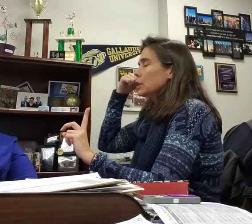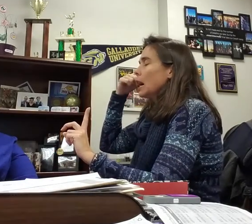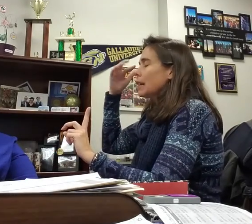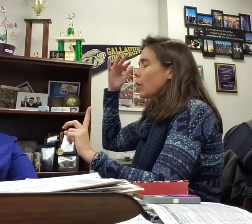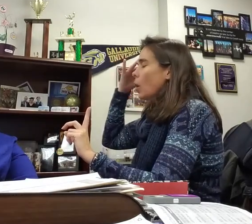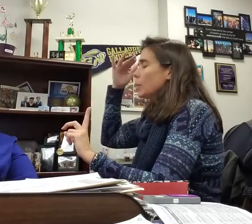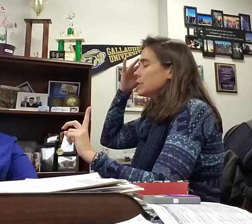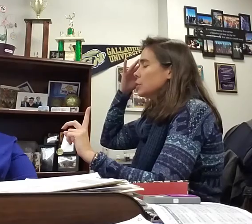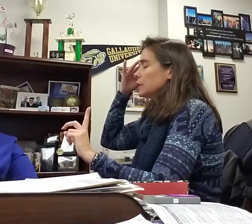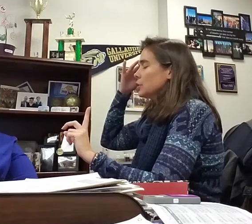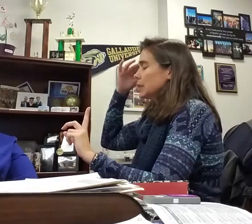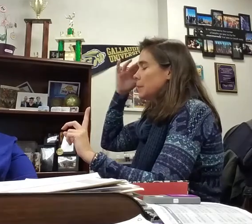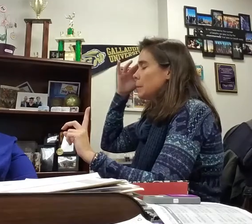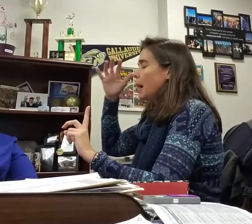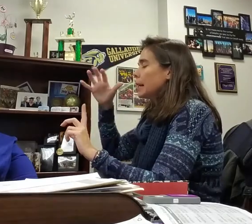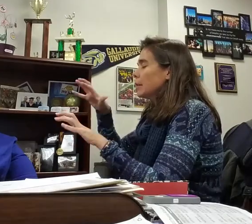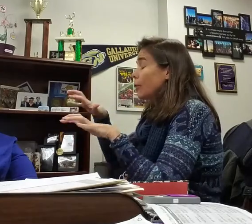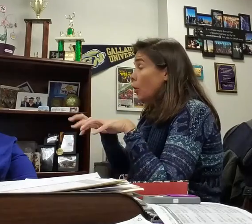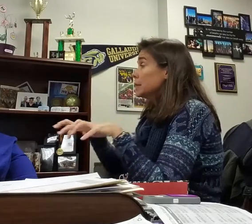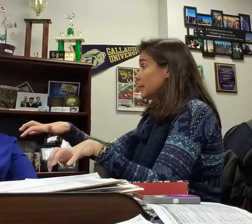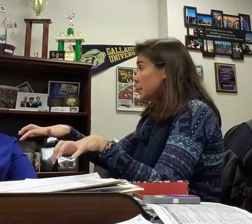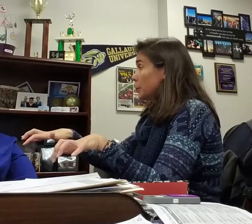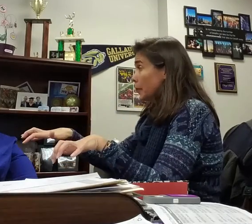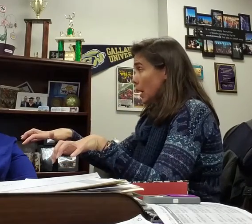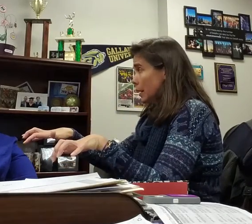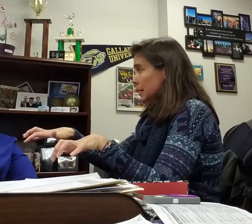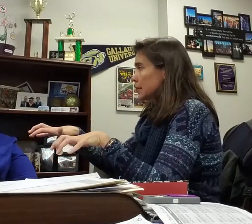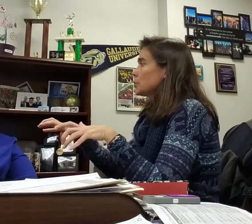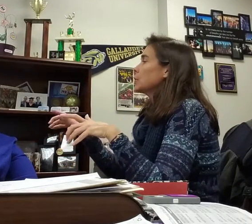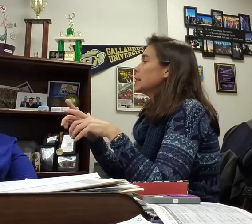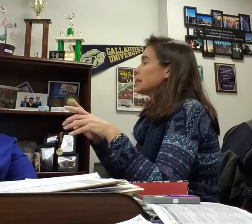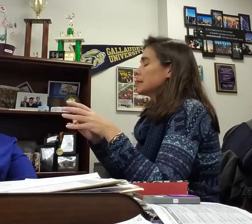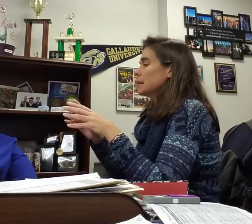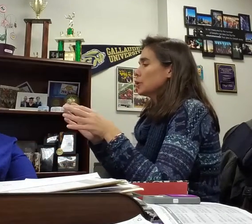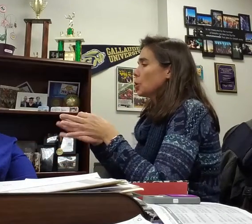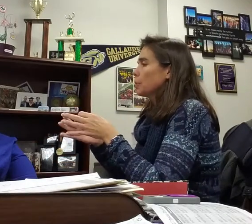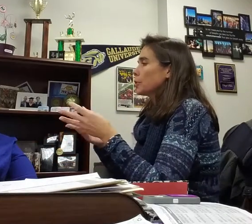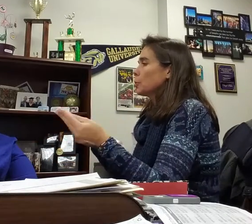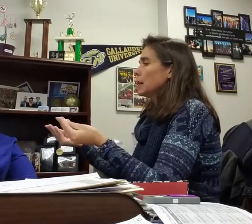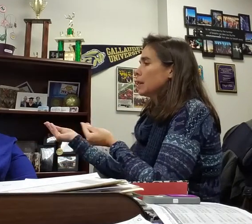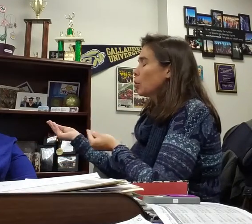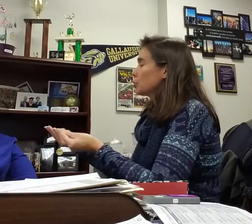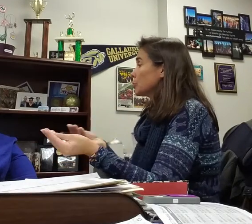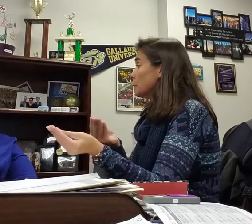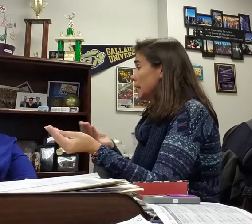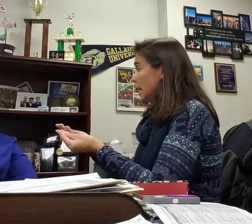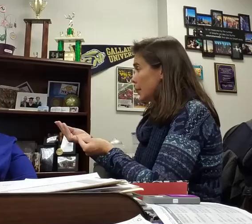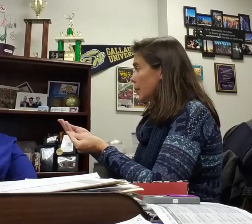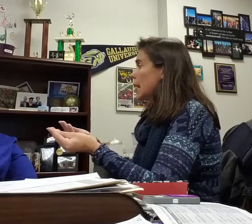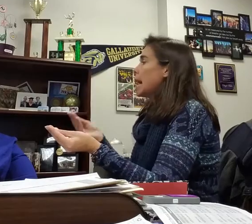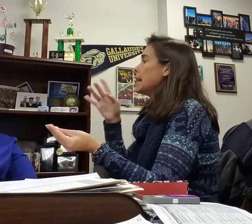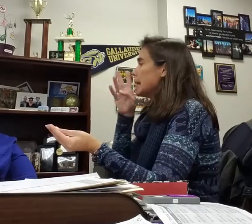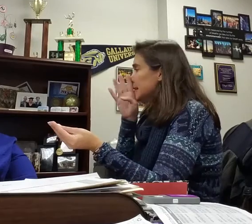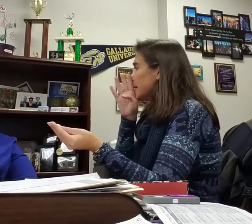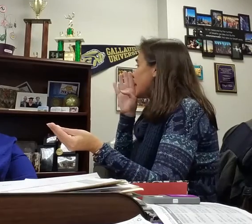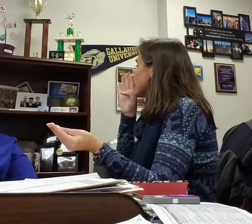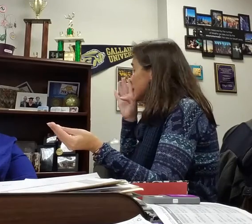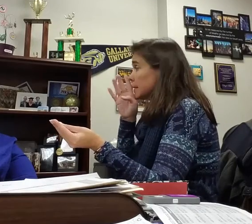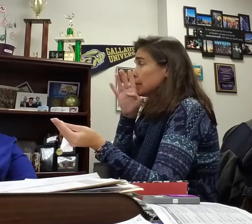kind of always do is just keep in mind of all the deaf people in the audience, because really as the interpreter, you're being a cultural mediator, and anytime this is